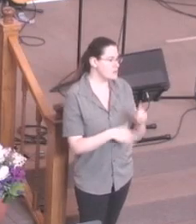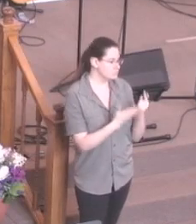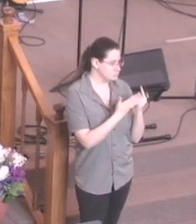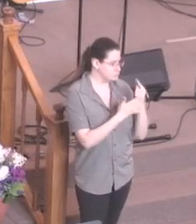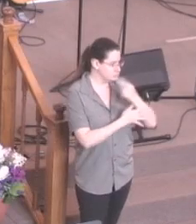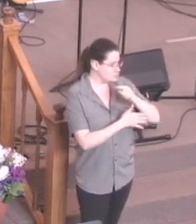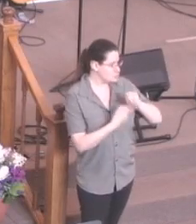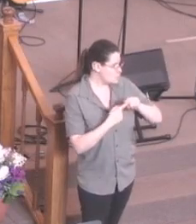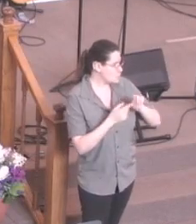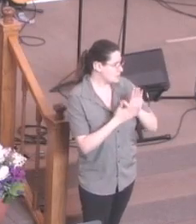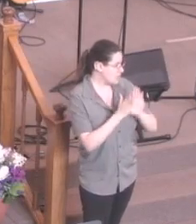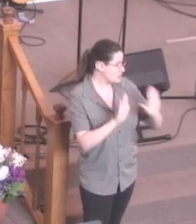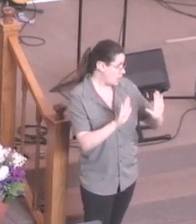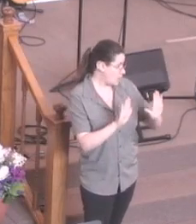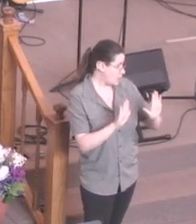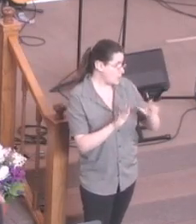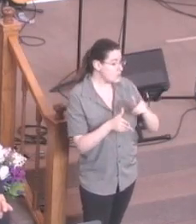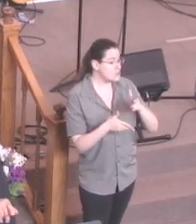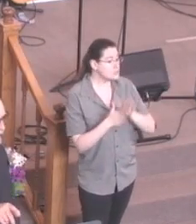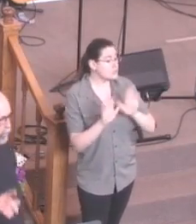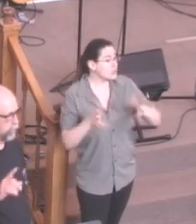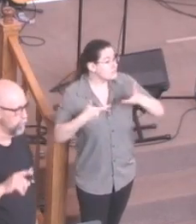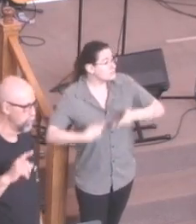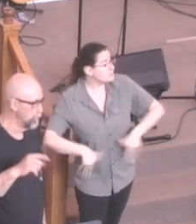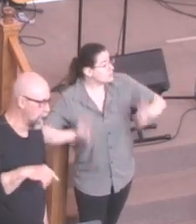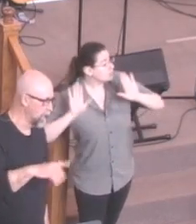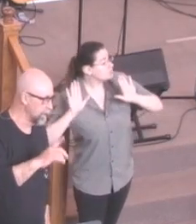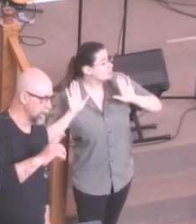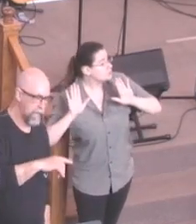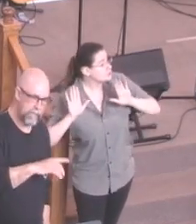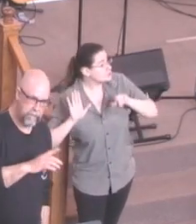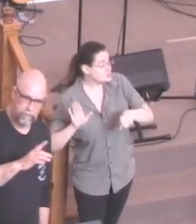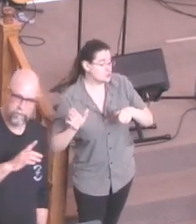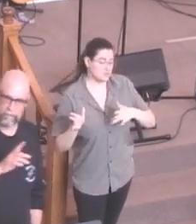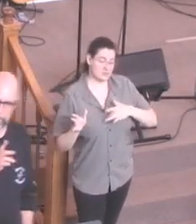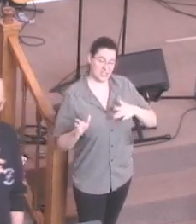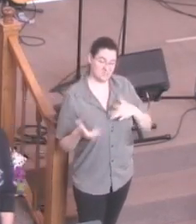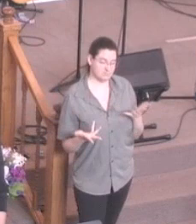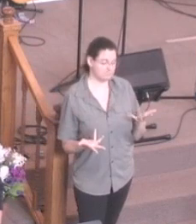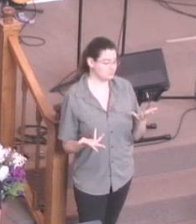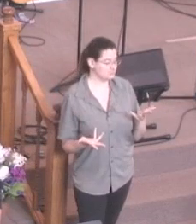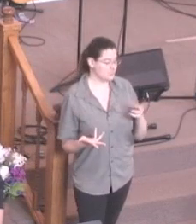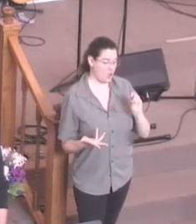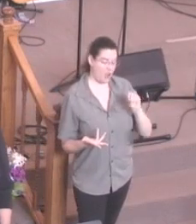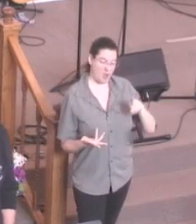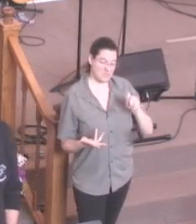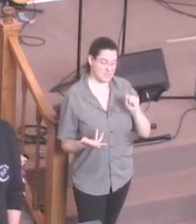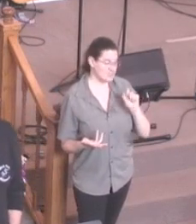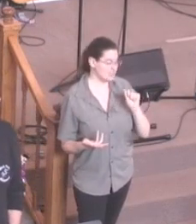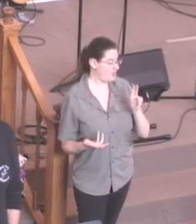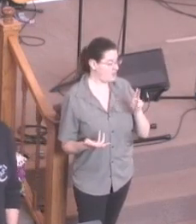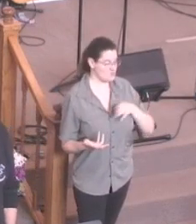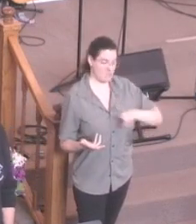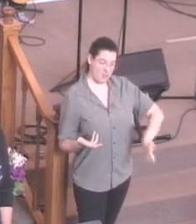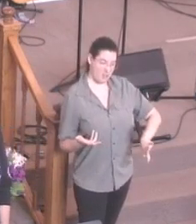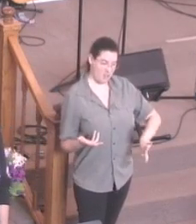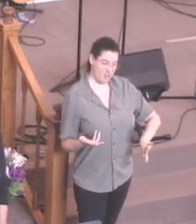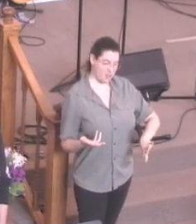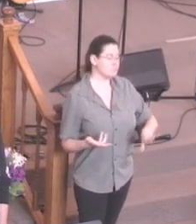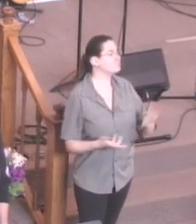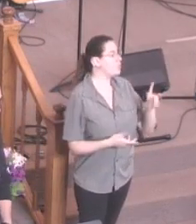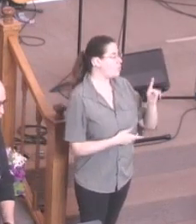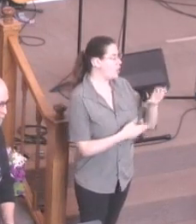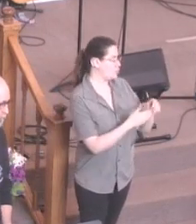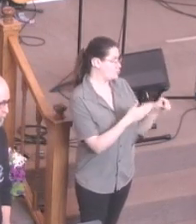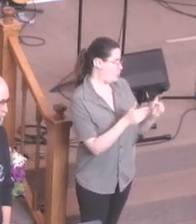Sunday. You come out on the other end of Sunday and you do not like Oppenthal, I'll give you $100